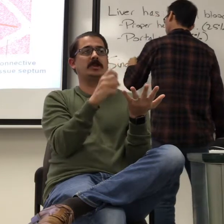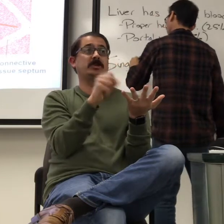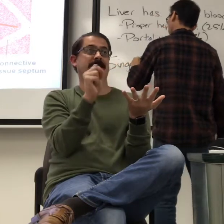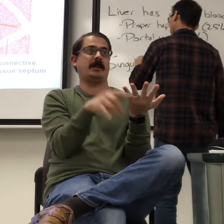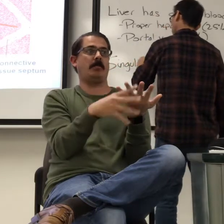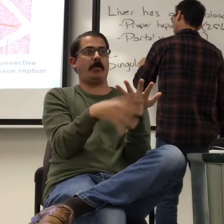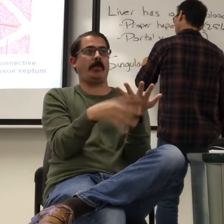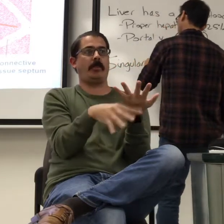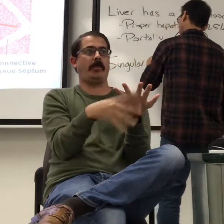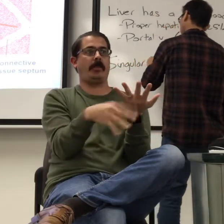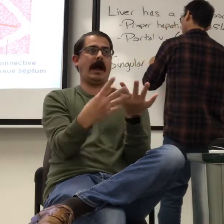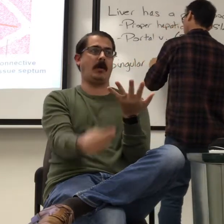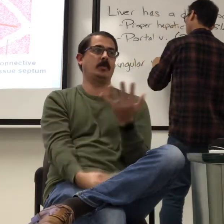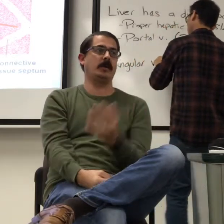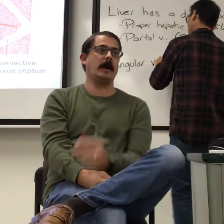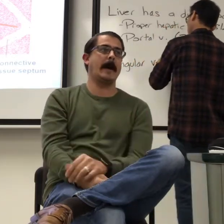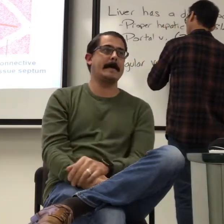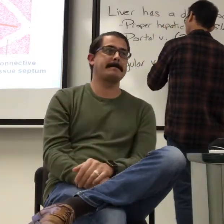Singular